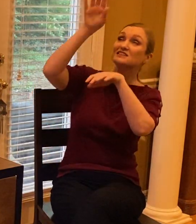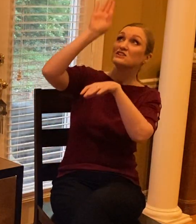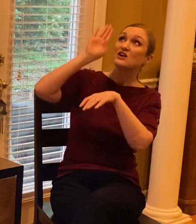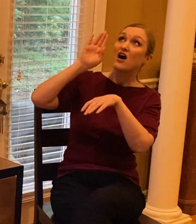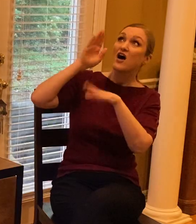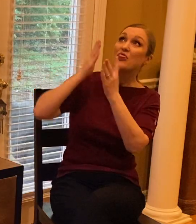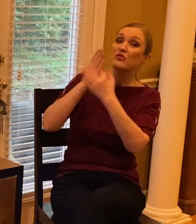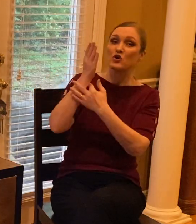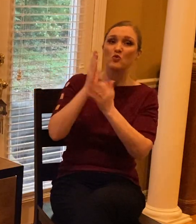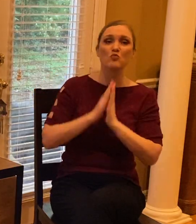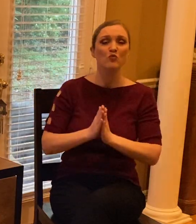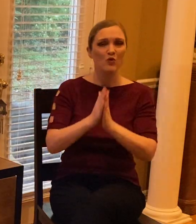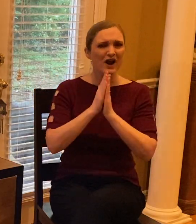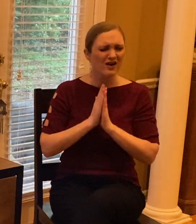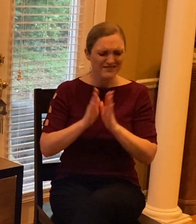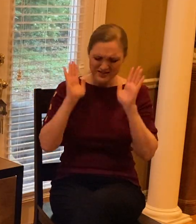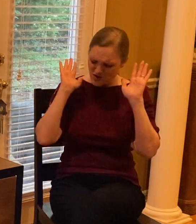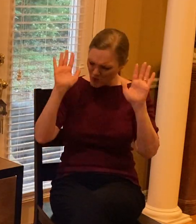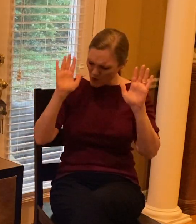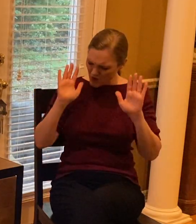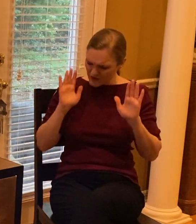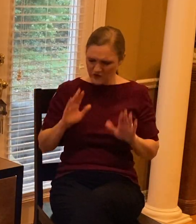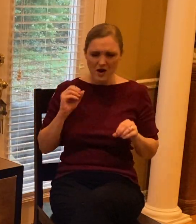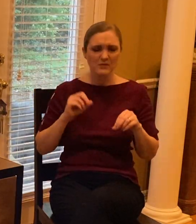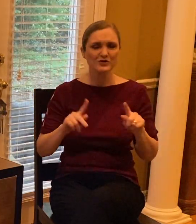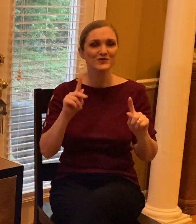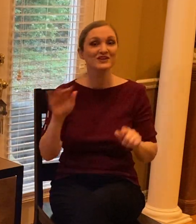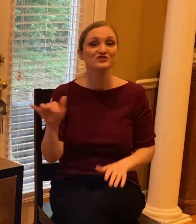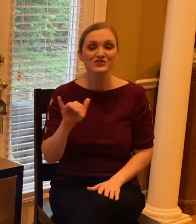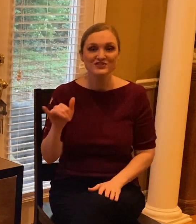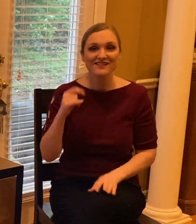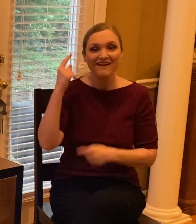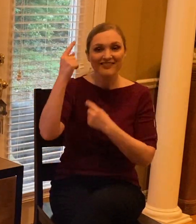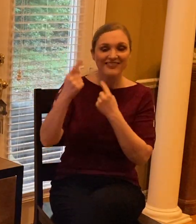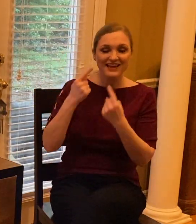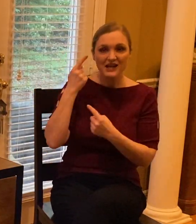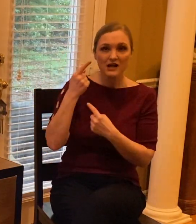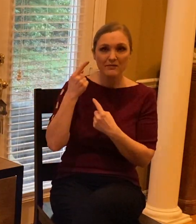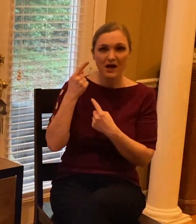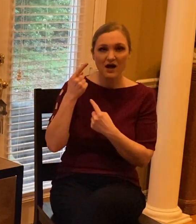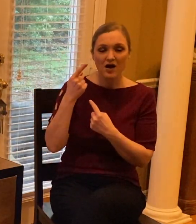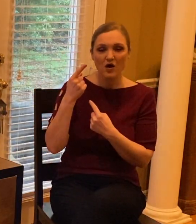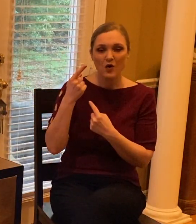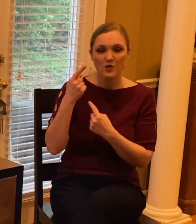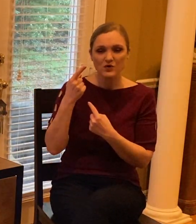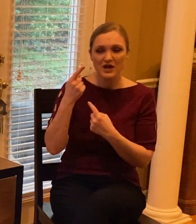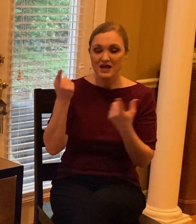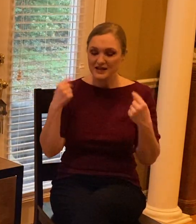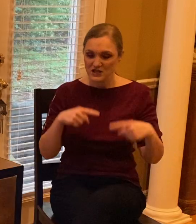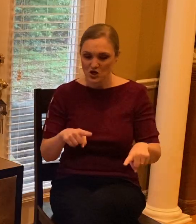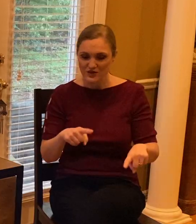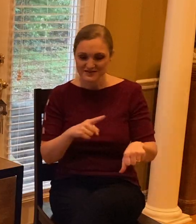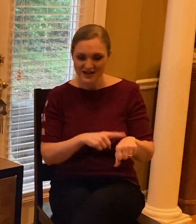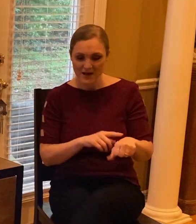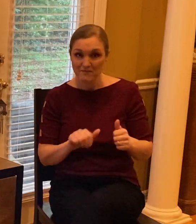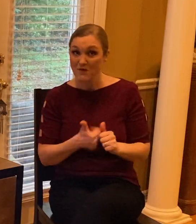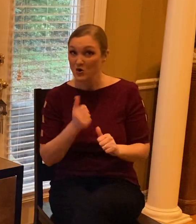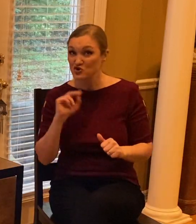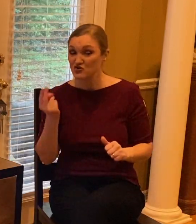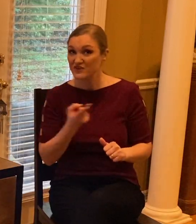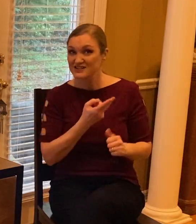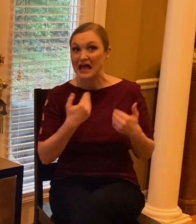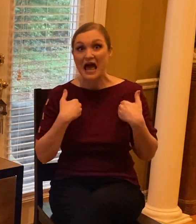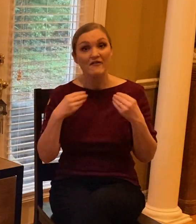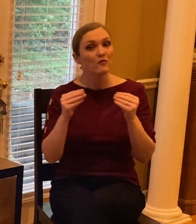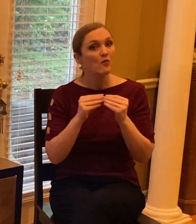prayer is an incredible privilege. And just like in thinking about this period where most of us probably have